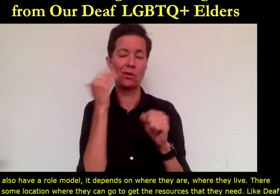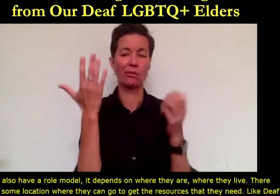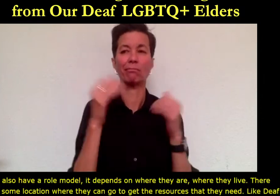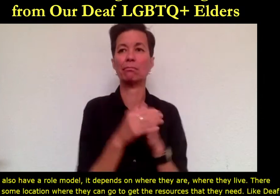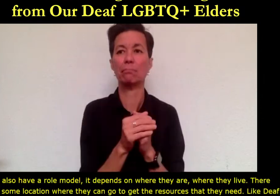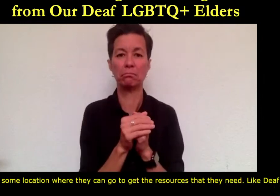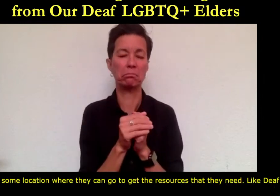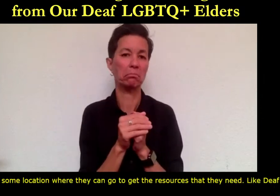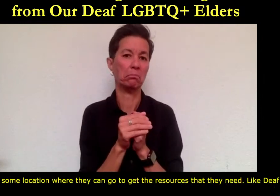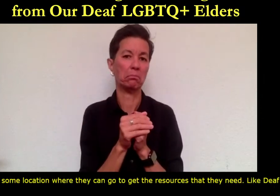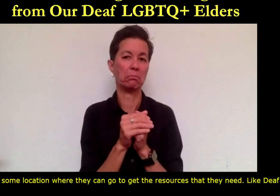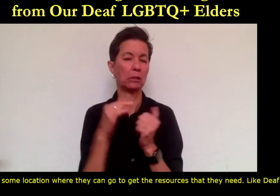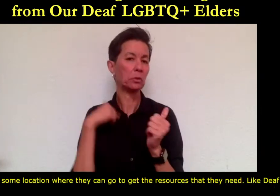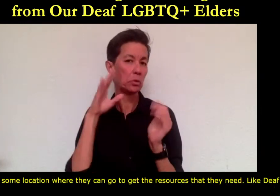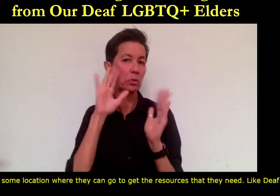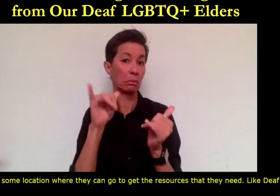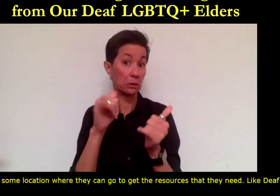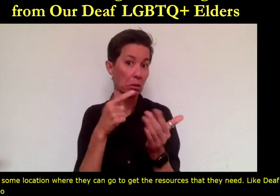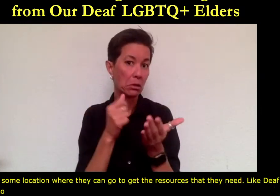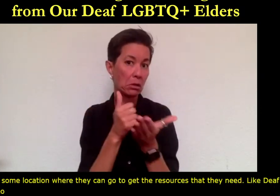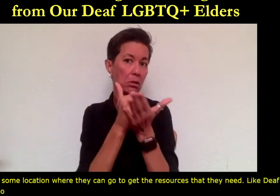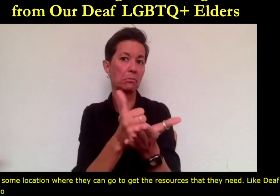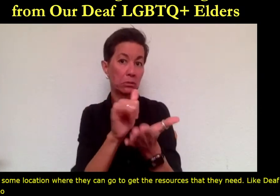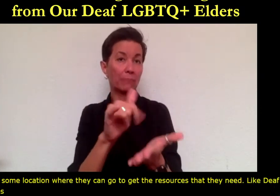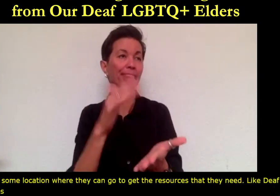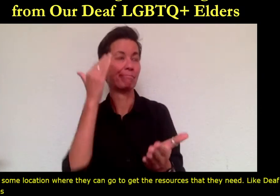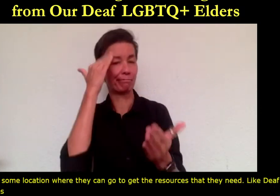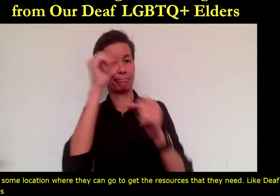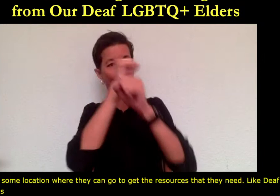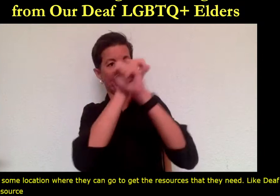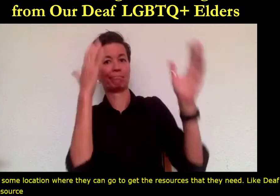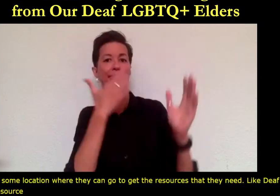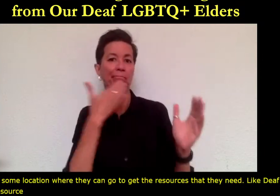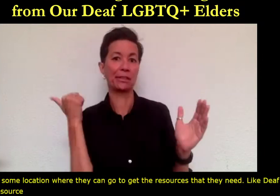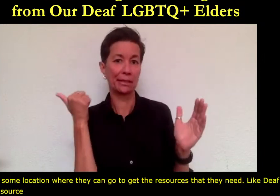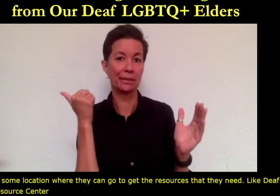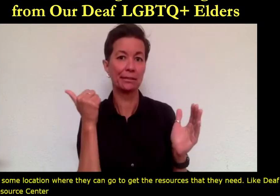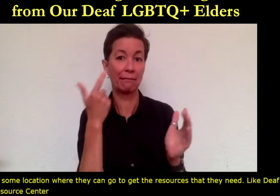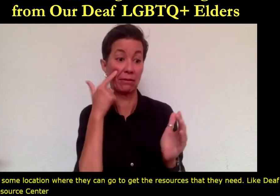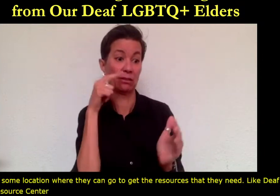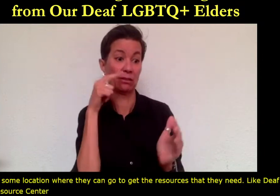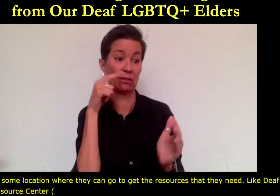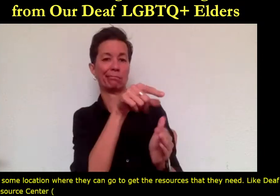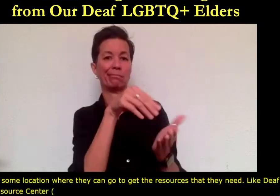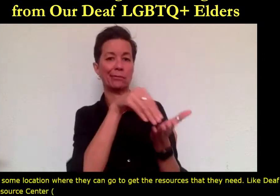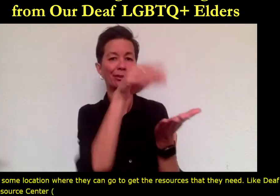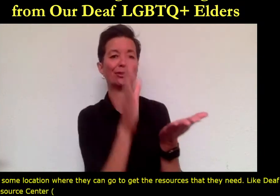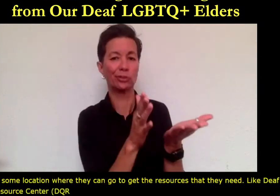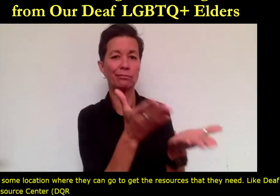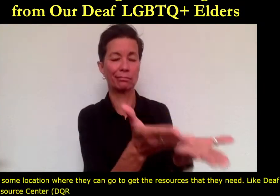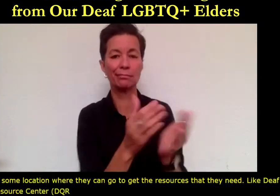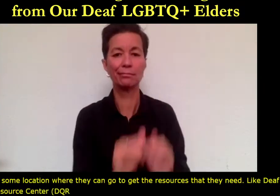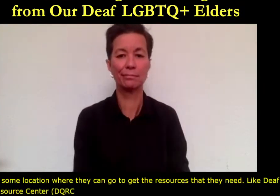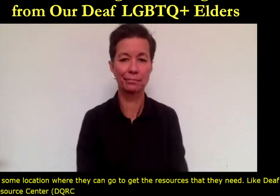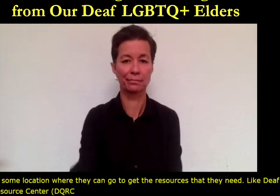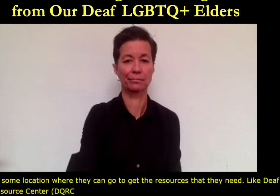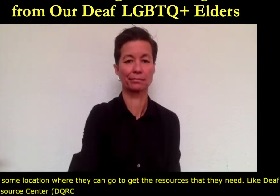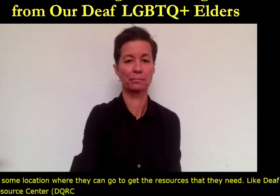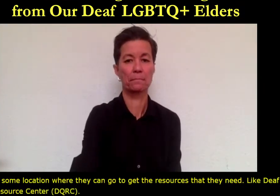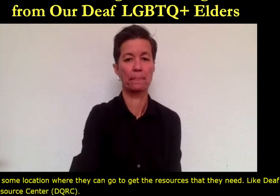important because that's helps them feel more free and hopefully that will help and you can begin to see how you might support